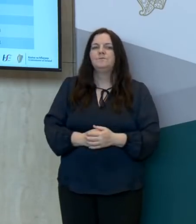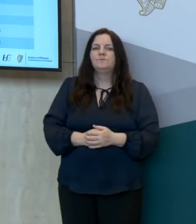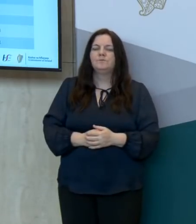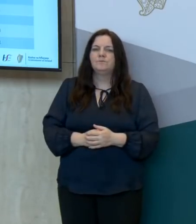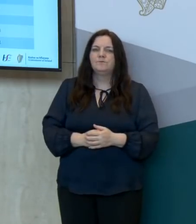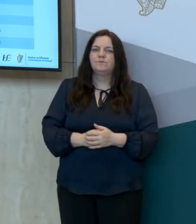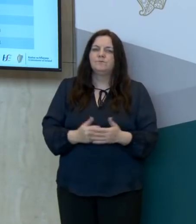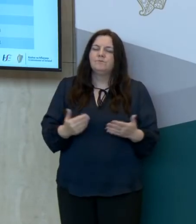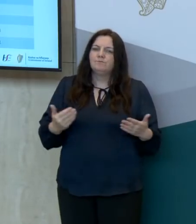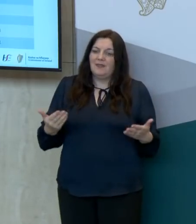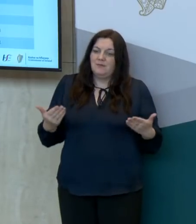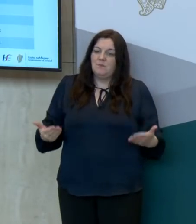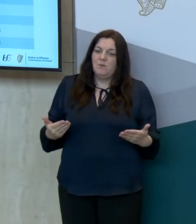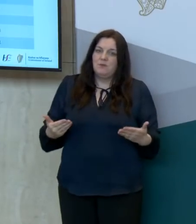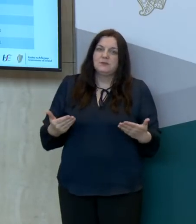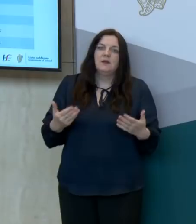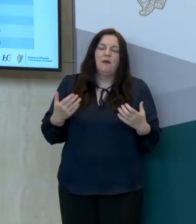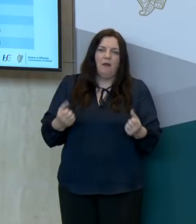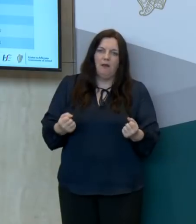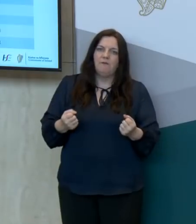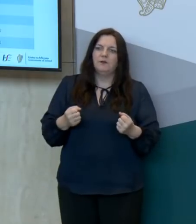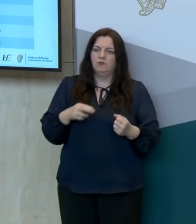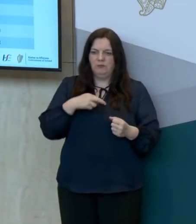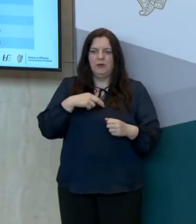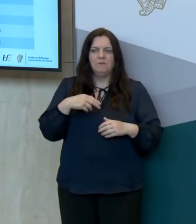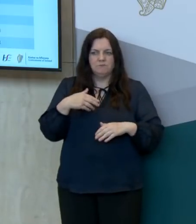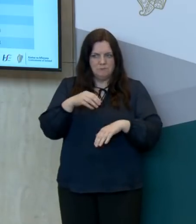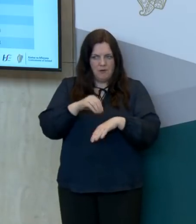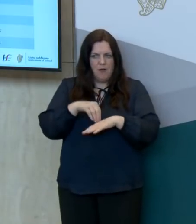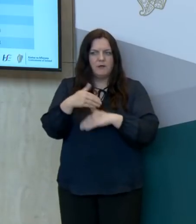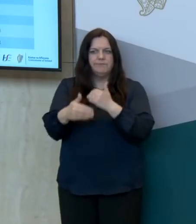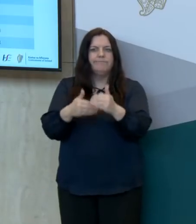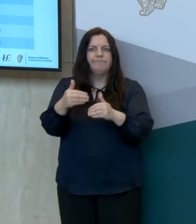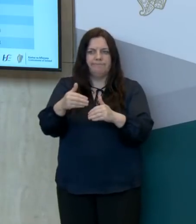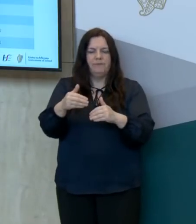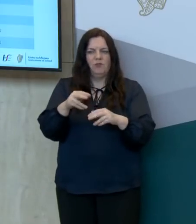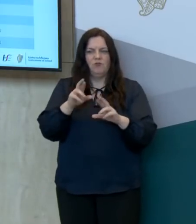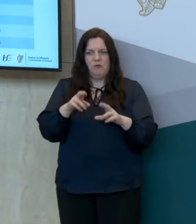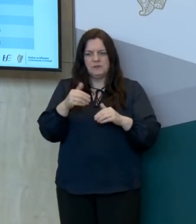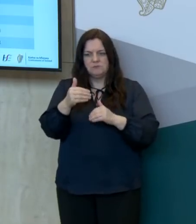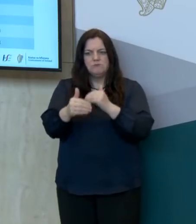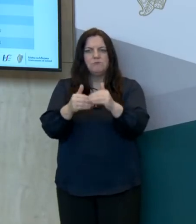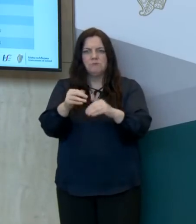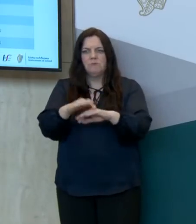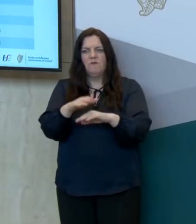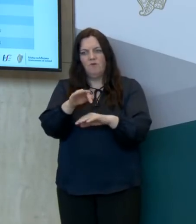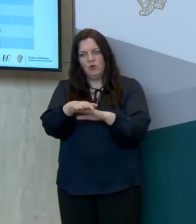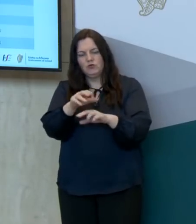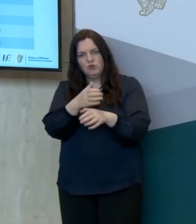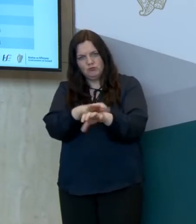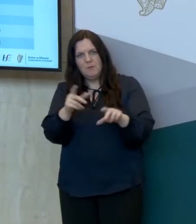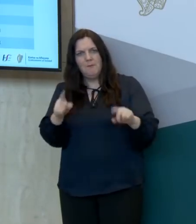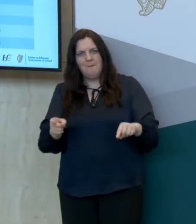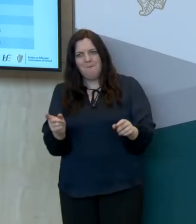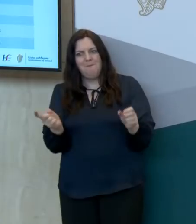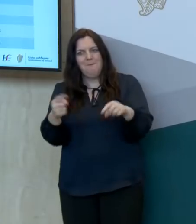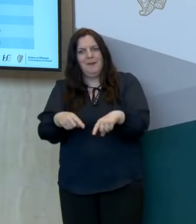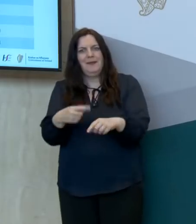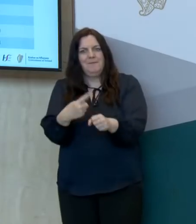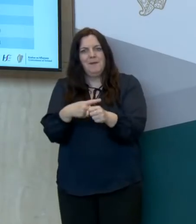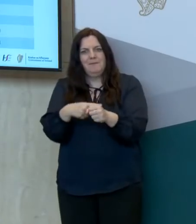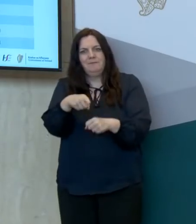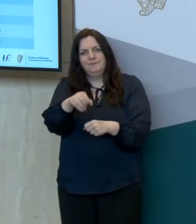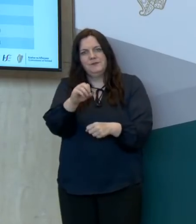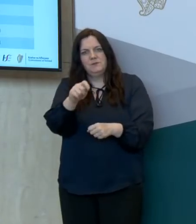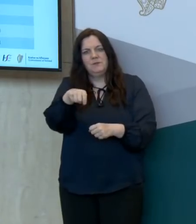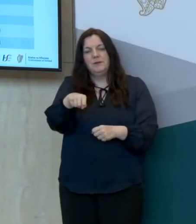As things stand, we're absolutely on track for children to go back to school in September. But as the WHO